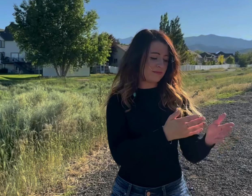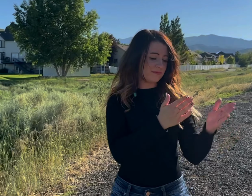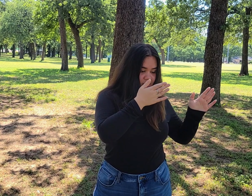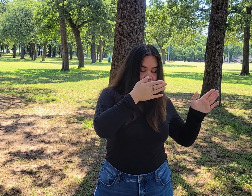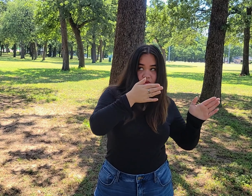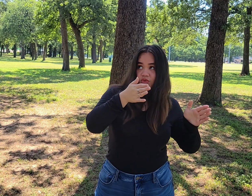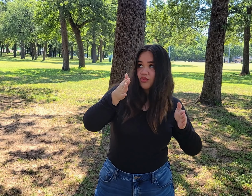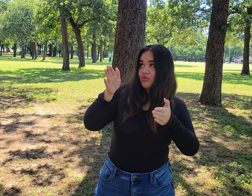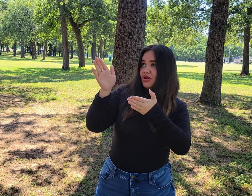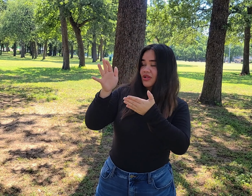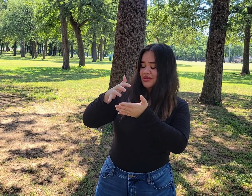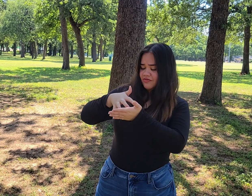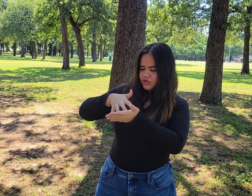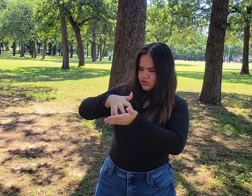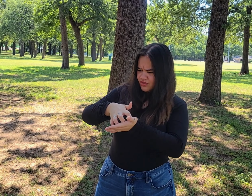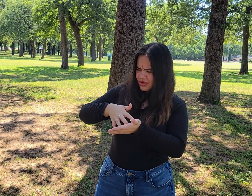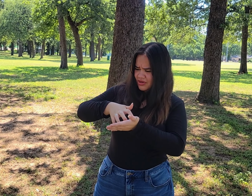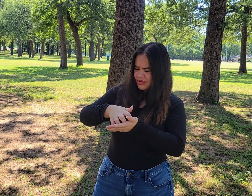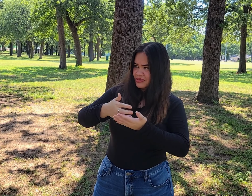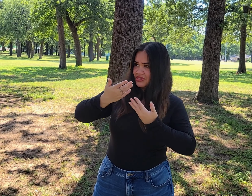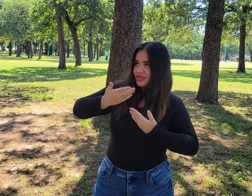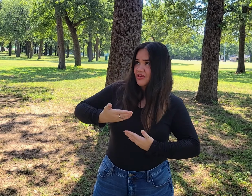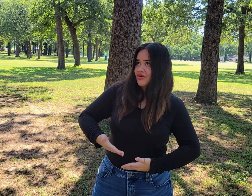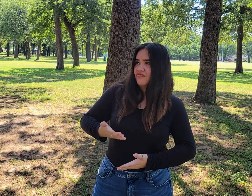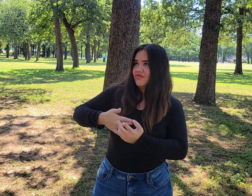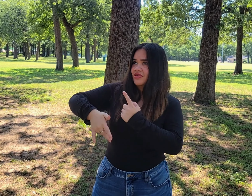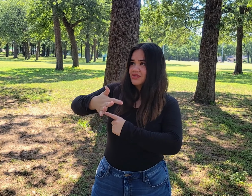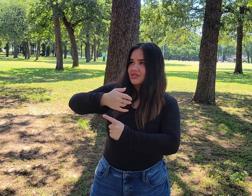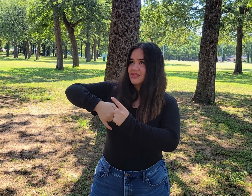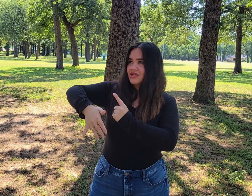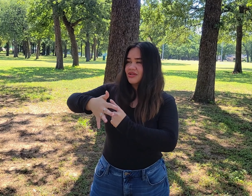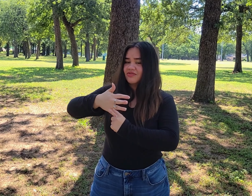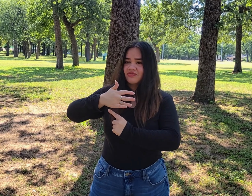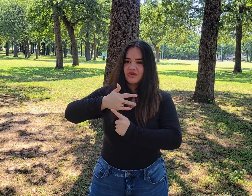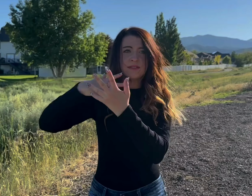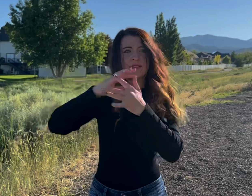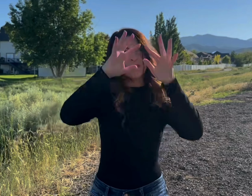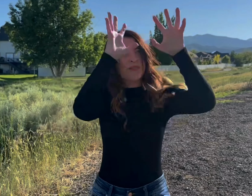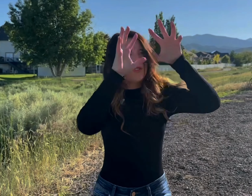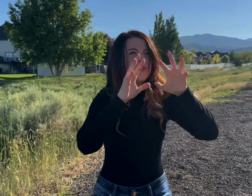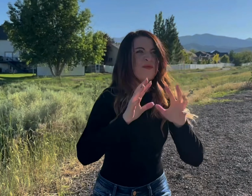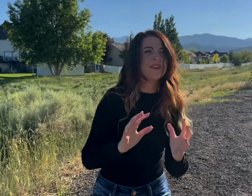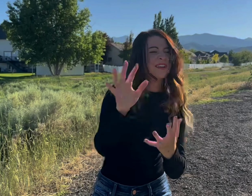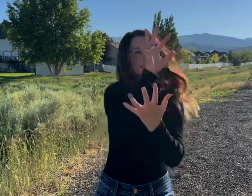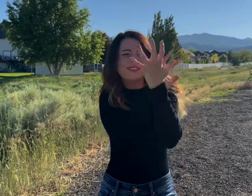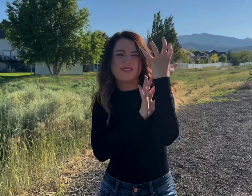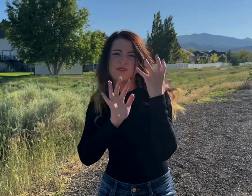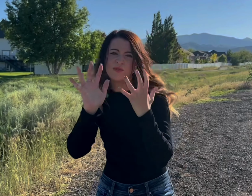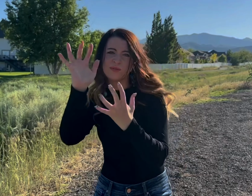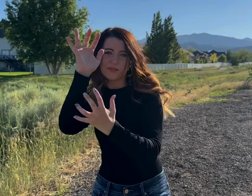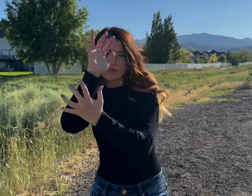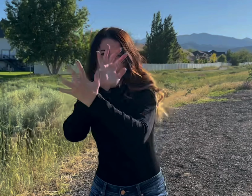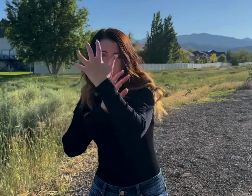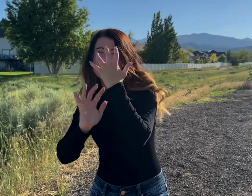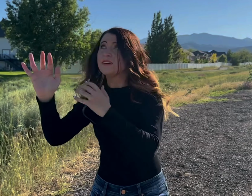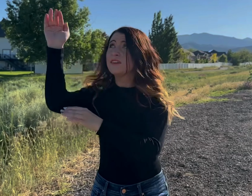And what if trials of this life The rain, the storms, the